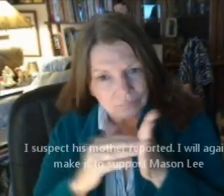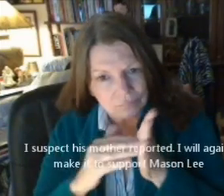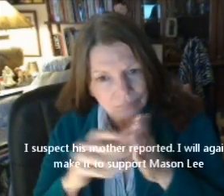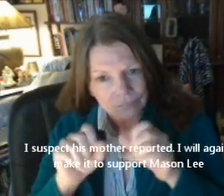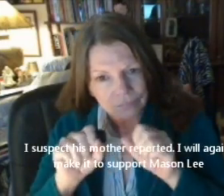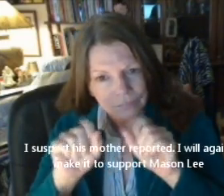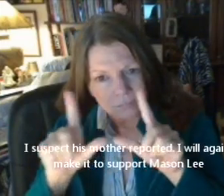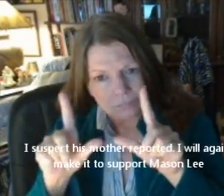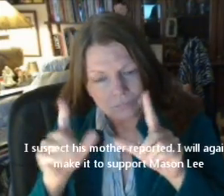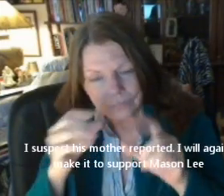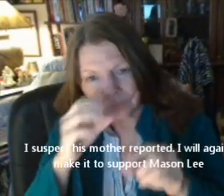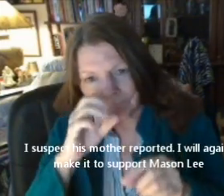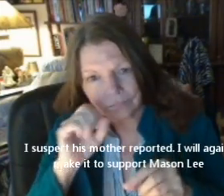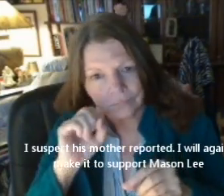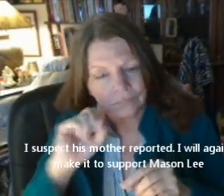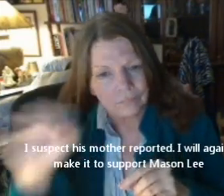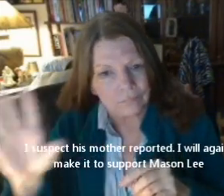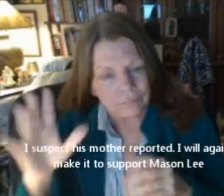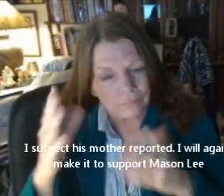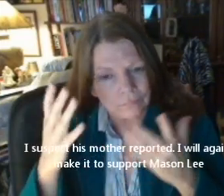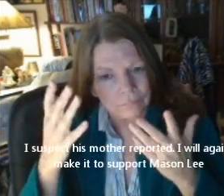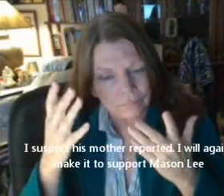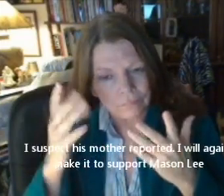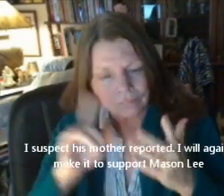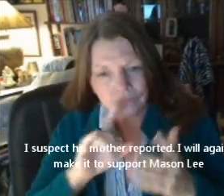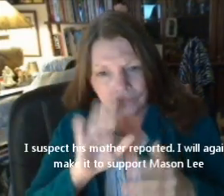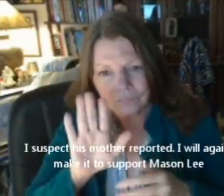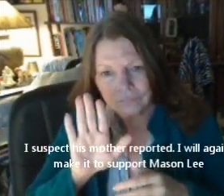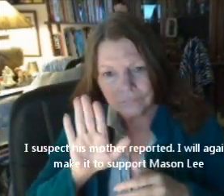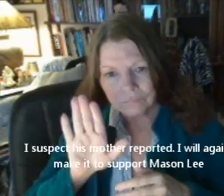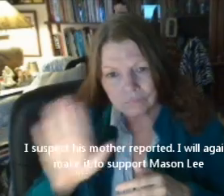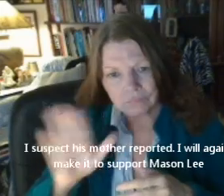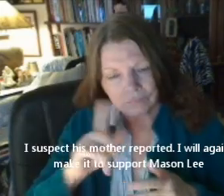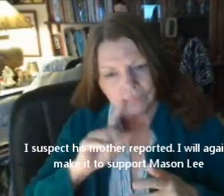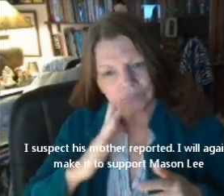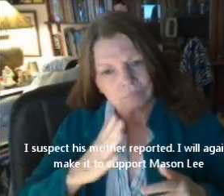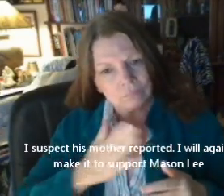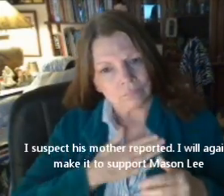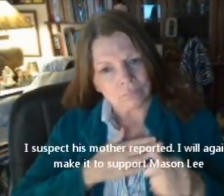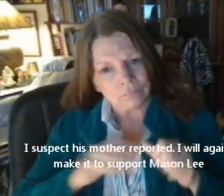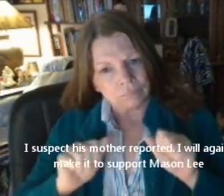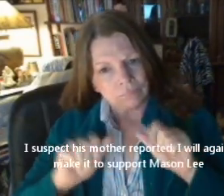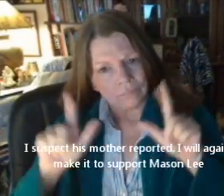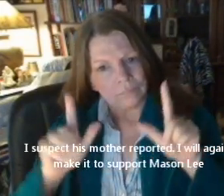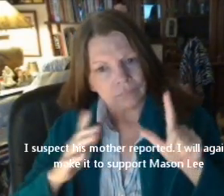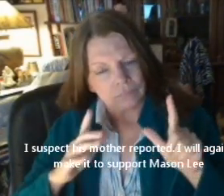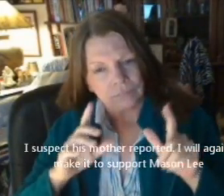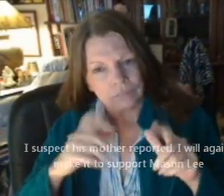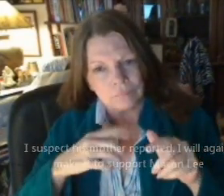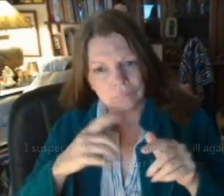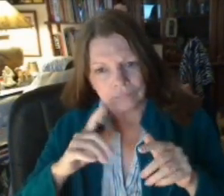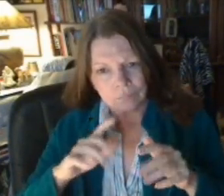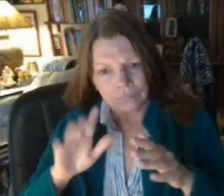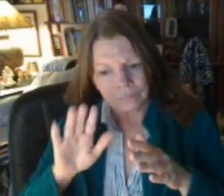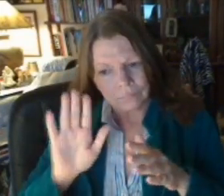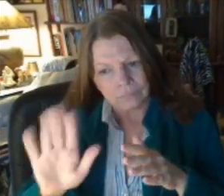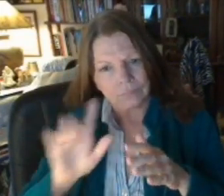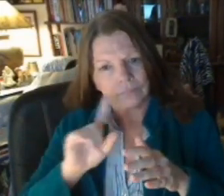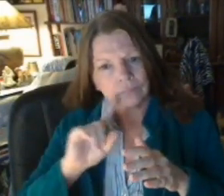got when you logged in, where you logged in. They're also grabbing records about your friends as well, even if your friends want to